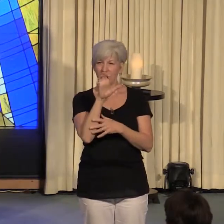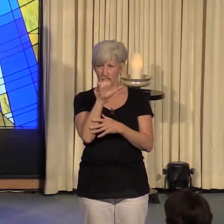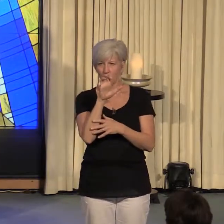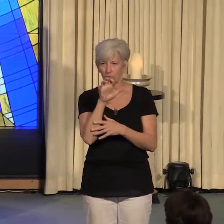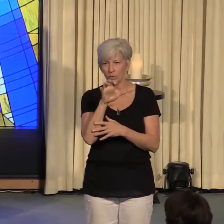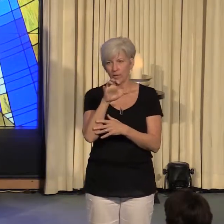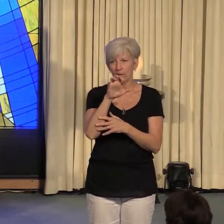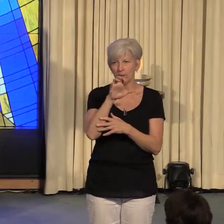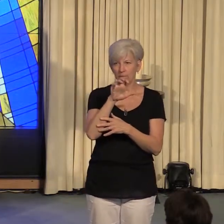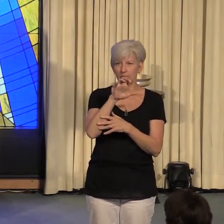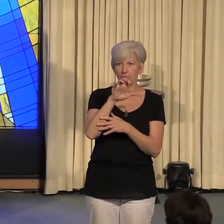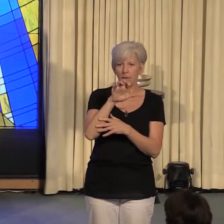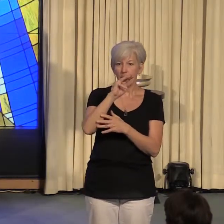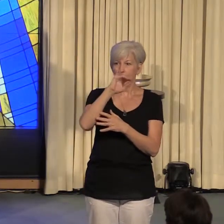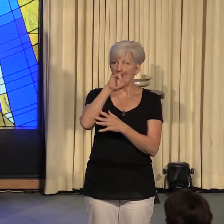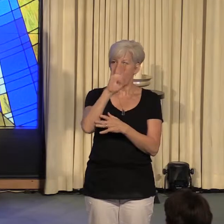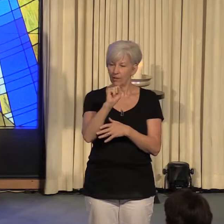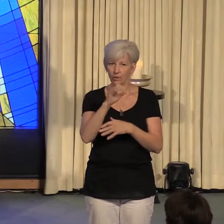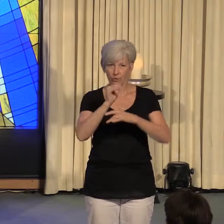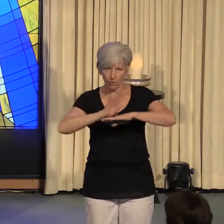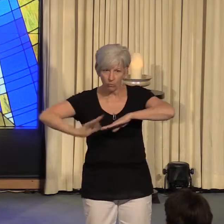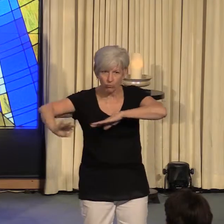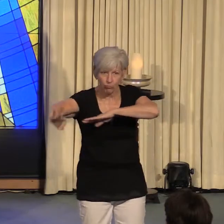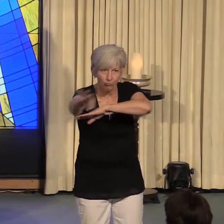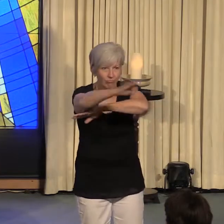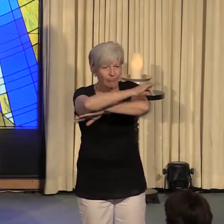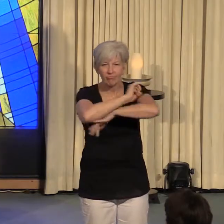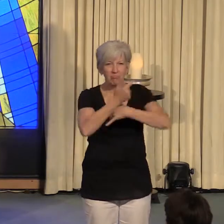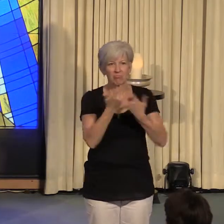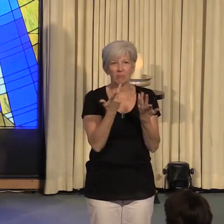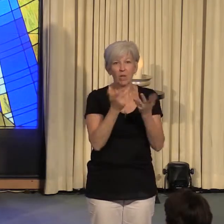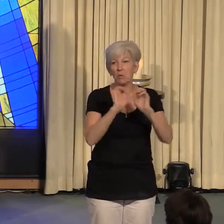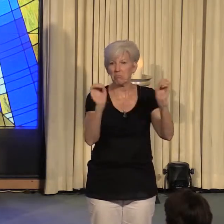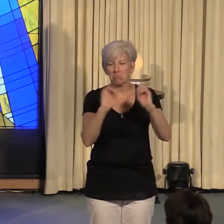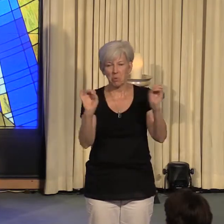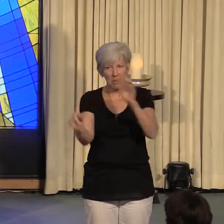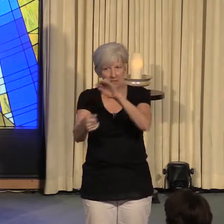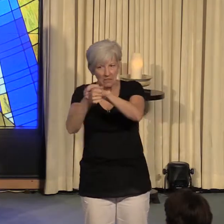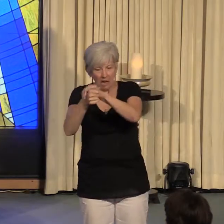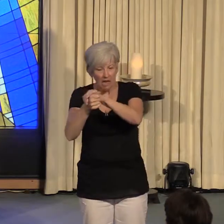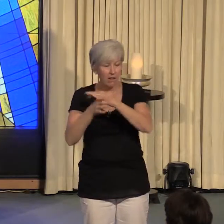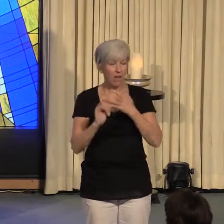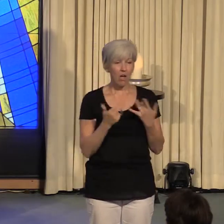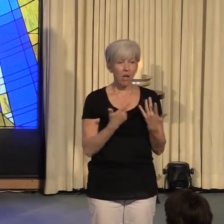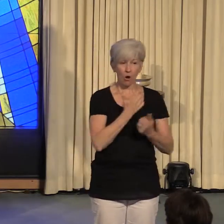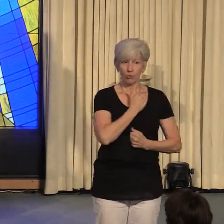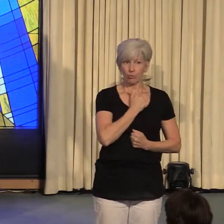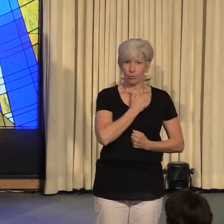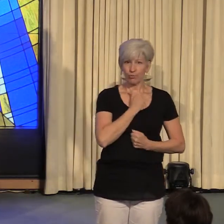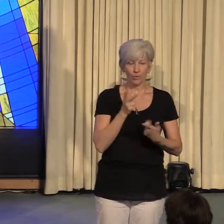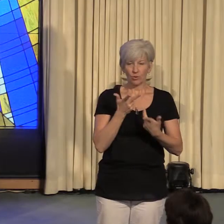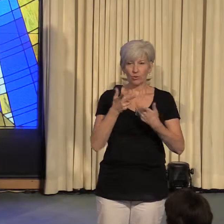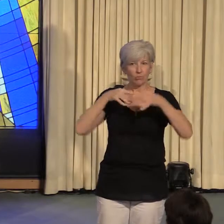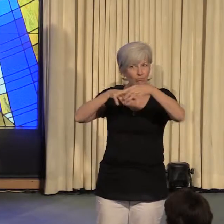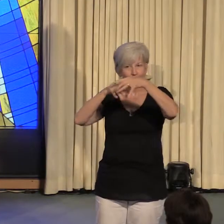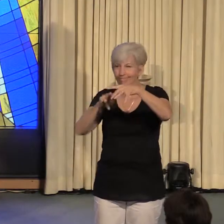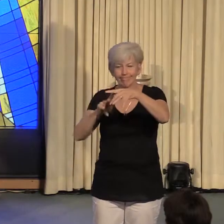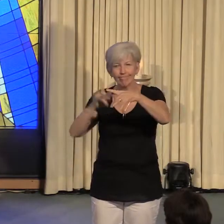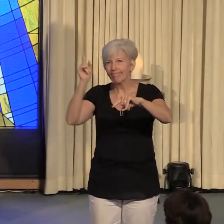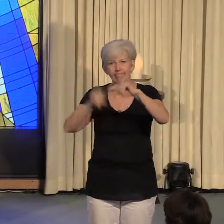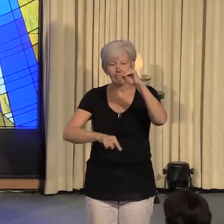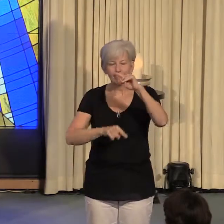no cover, no place to hide from getting shot at. Okay? Our troops could not get across. Then Captain so-and-so,